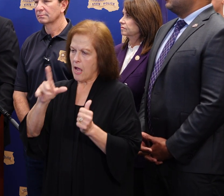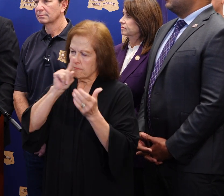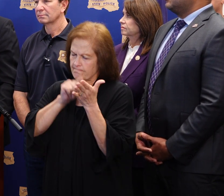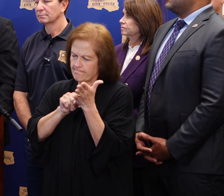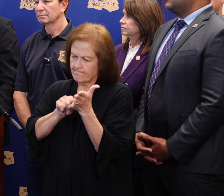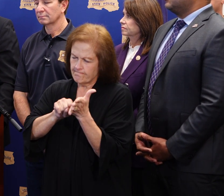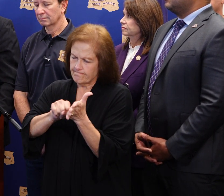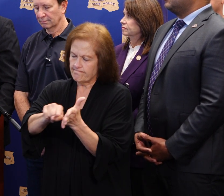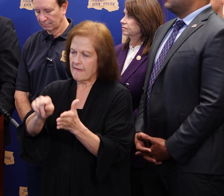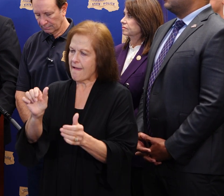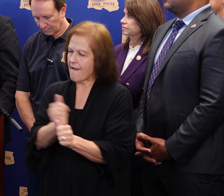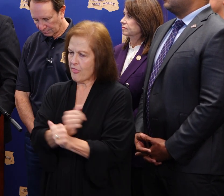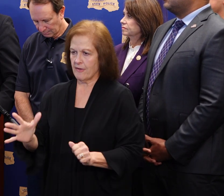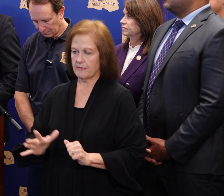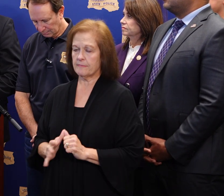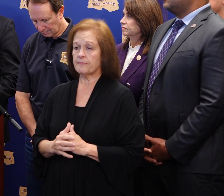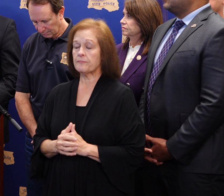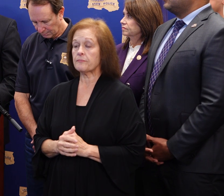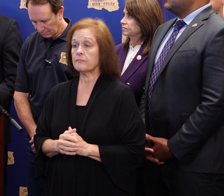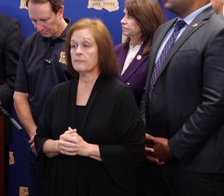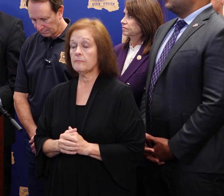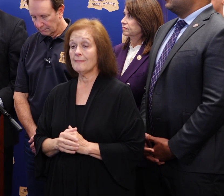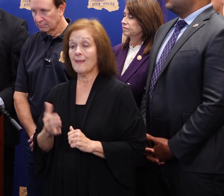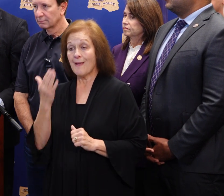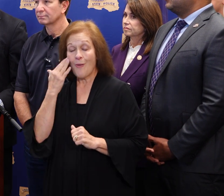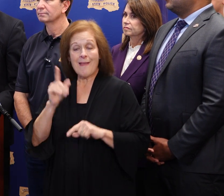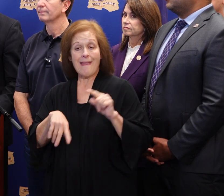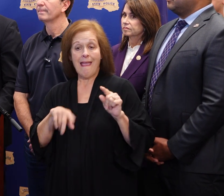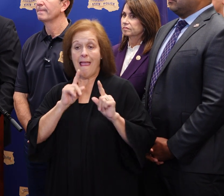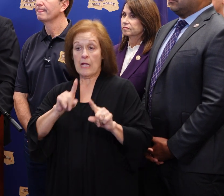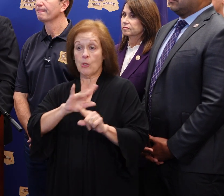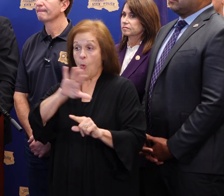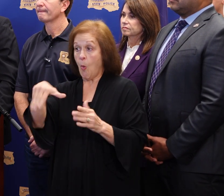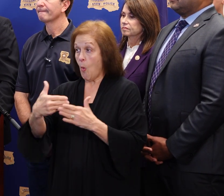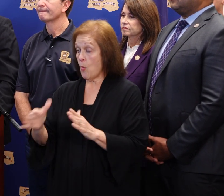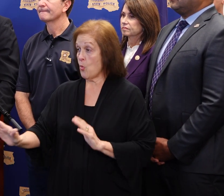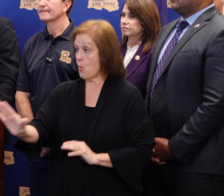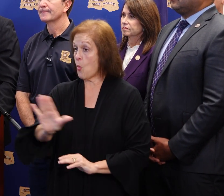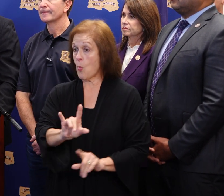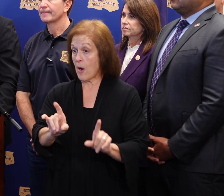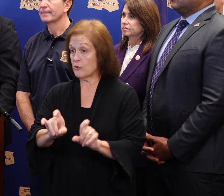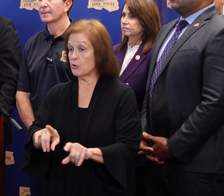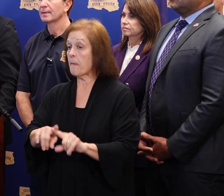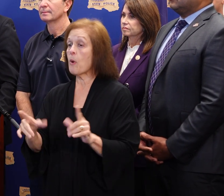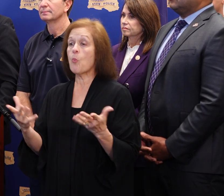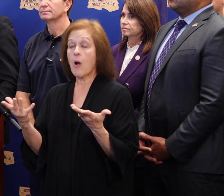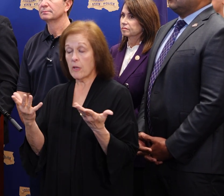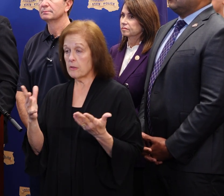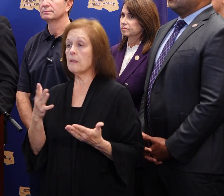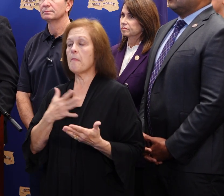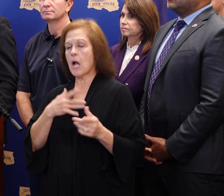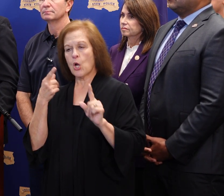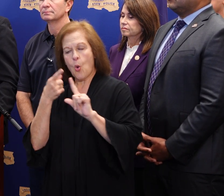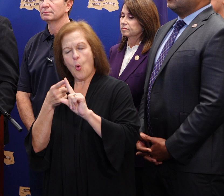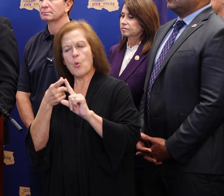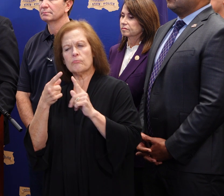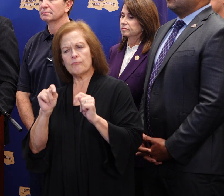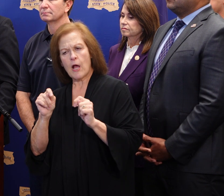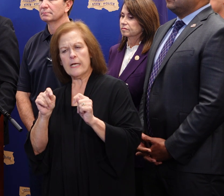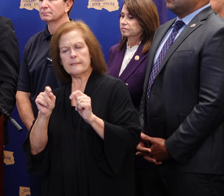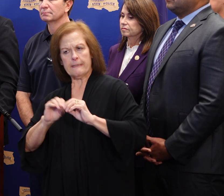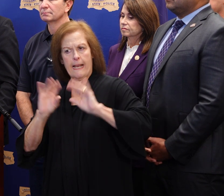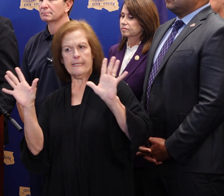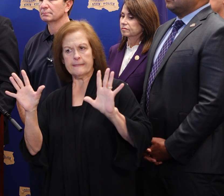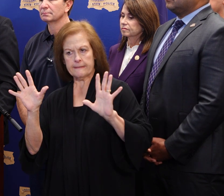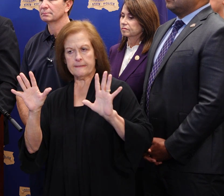lead we've got. While I won't be able to answer all your questions today, my goal is to be as forthcoming as possible with you